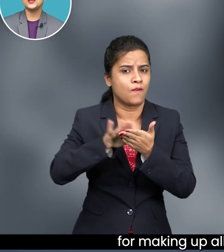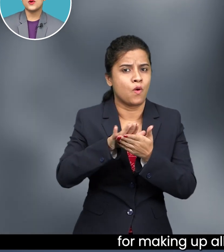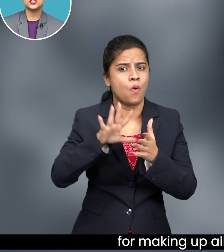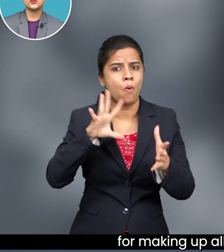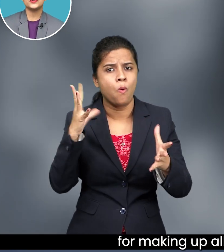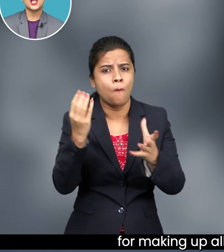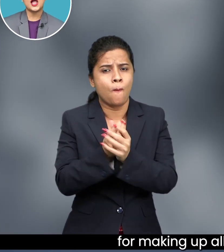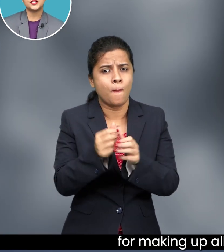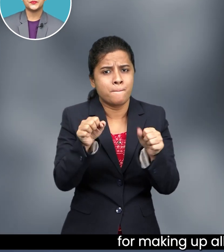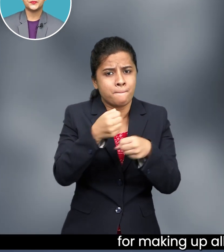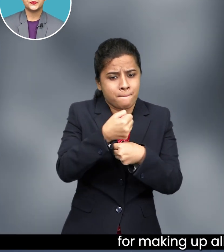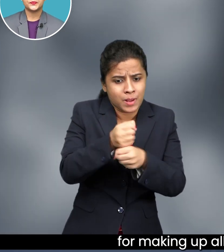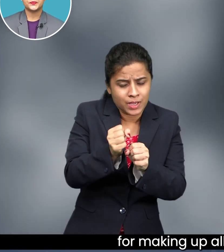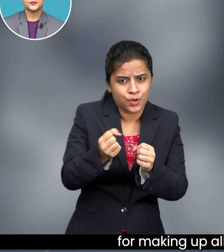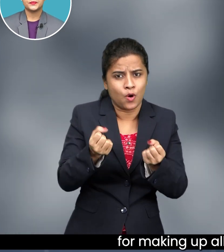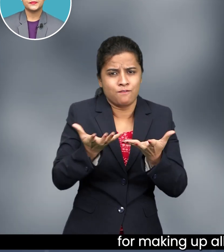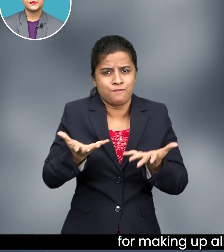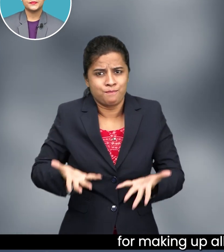of the mass of an atom.